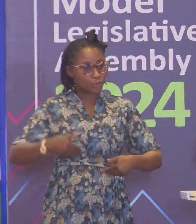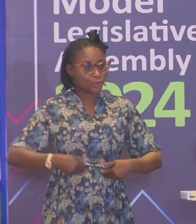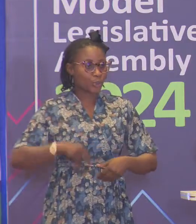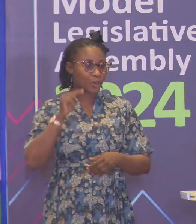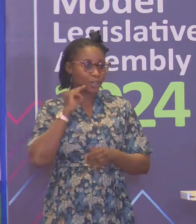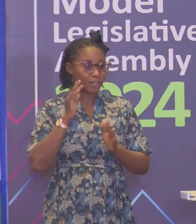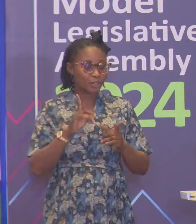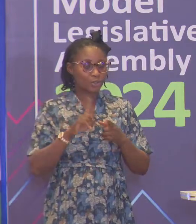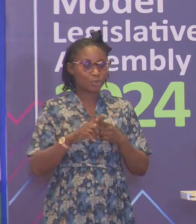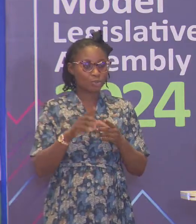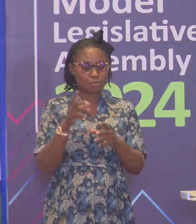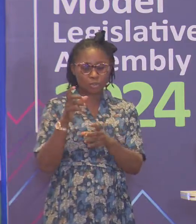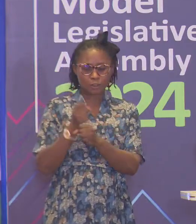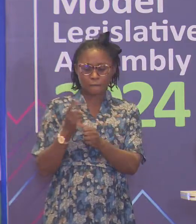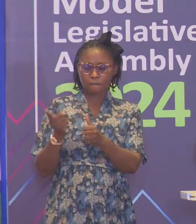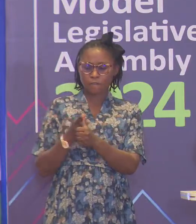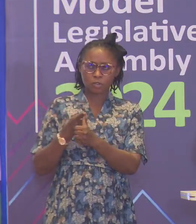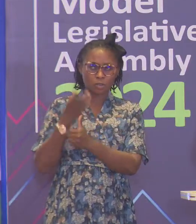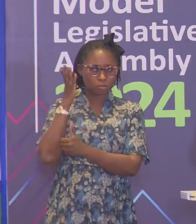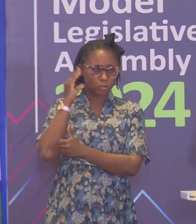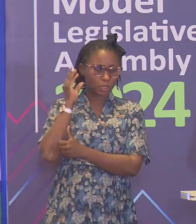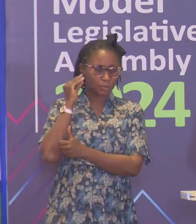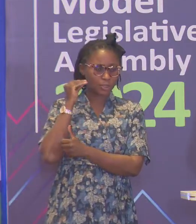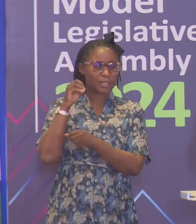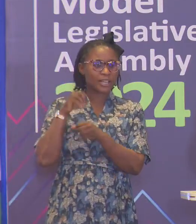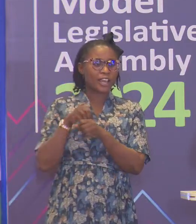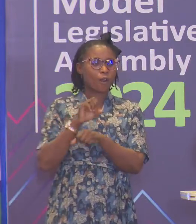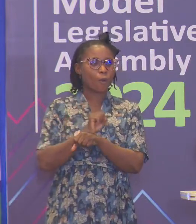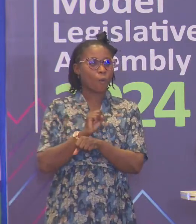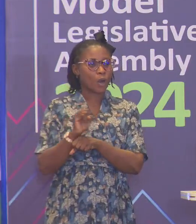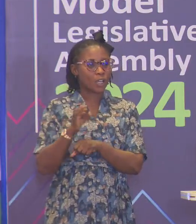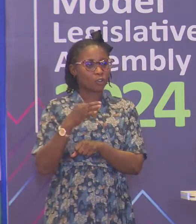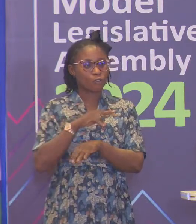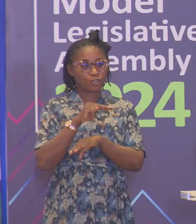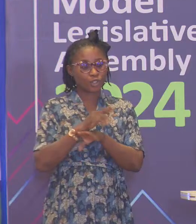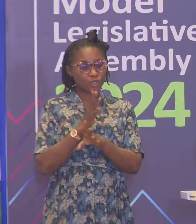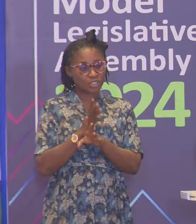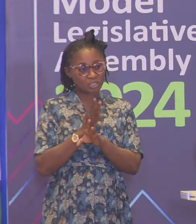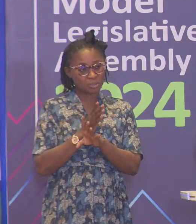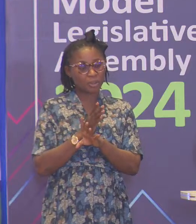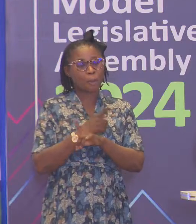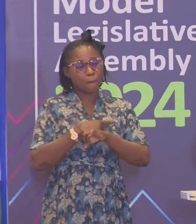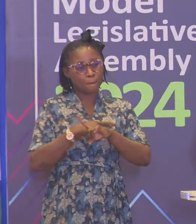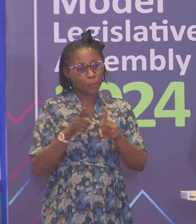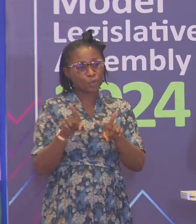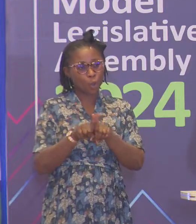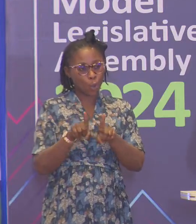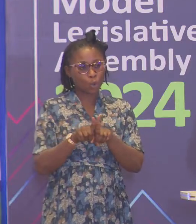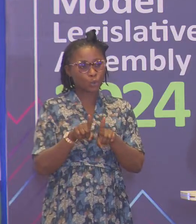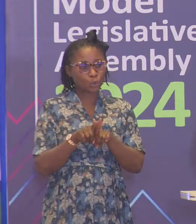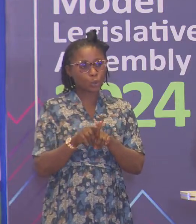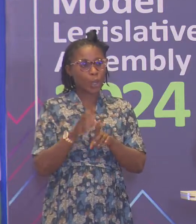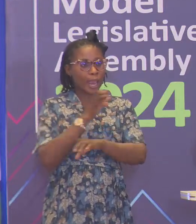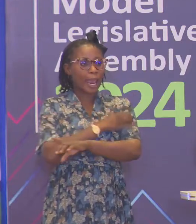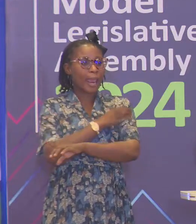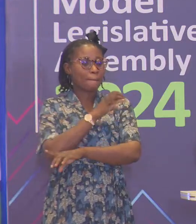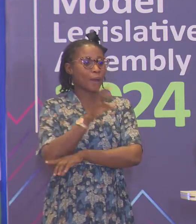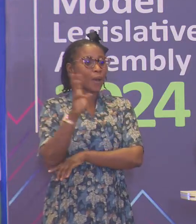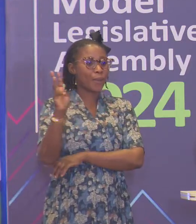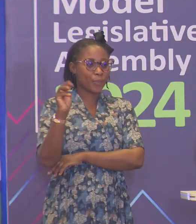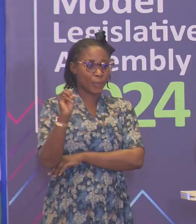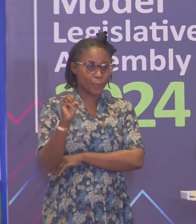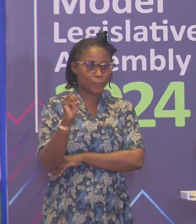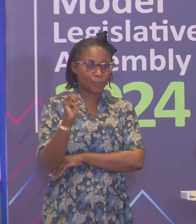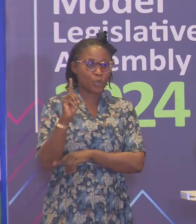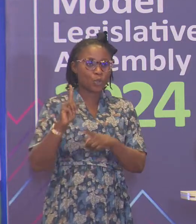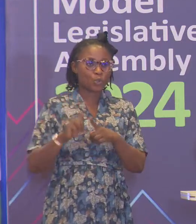gain first-hand experience in the workings of the National Assembly, but it has also empowered them